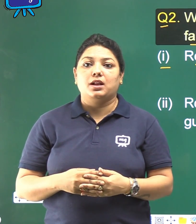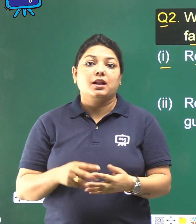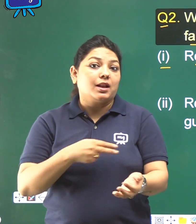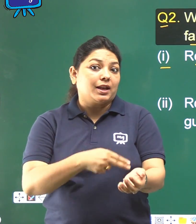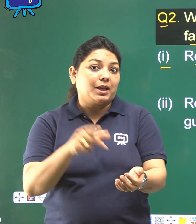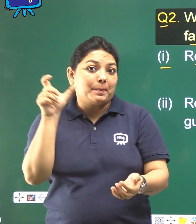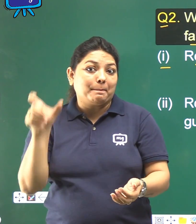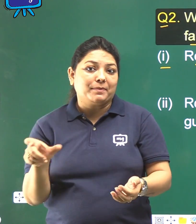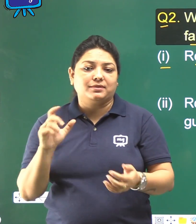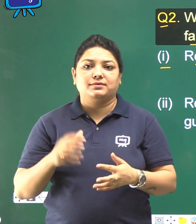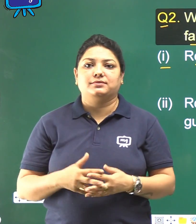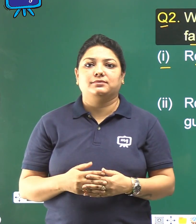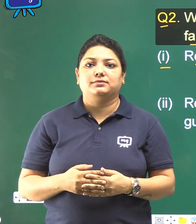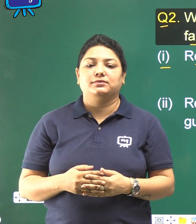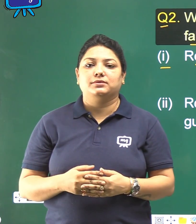Lal